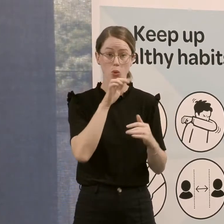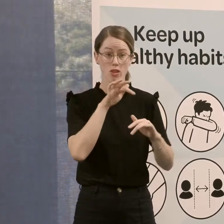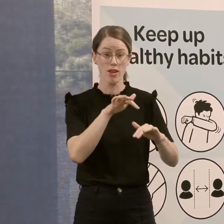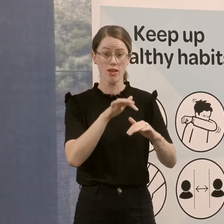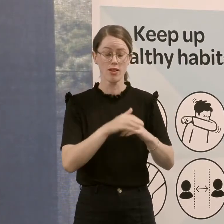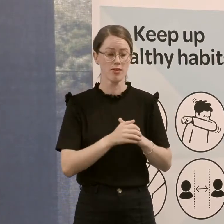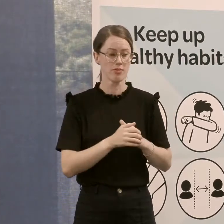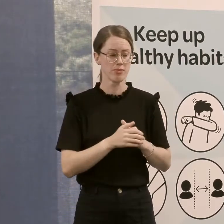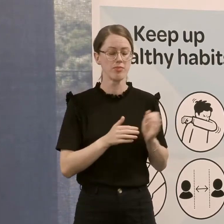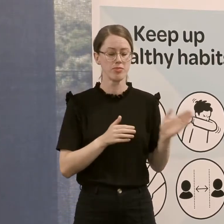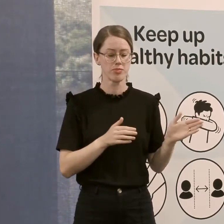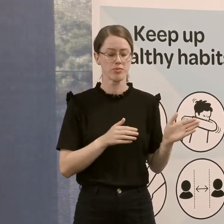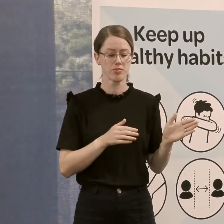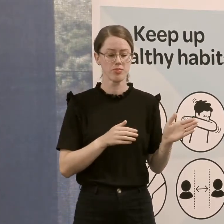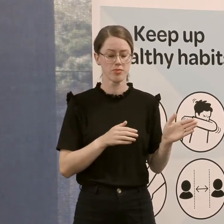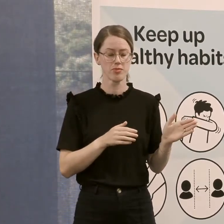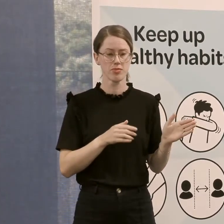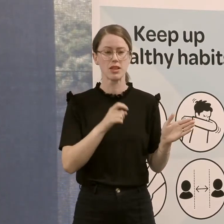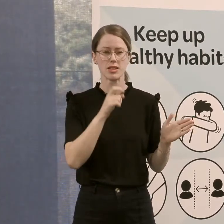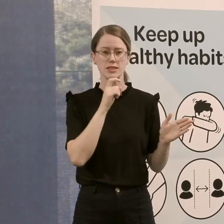the staffing issues,